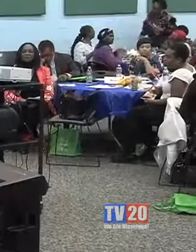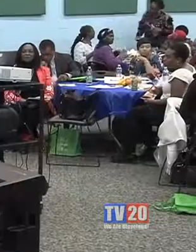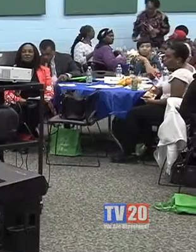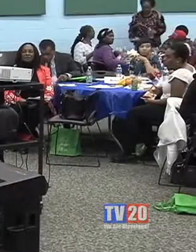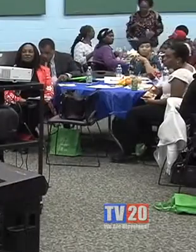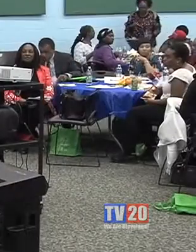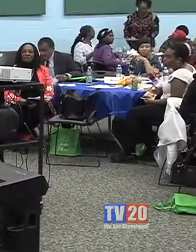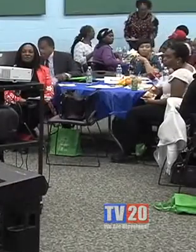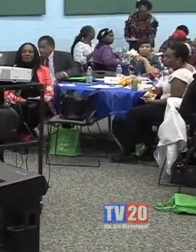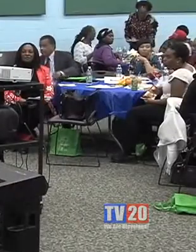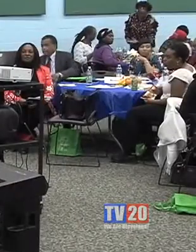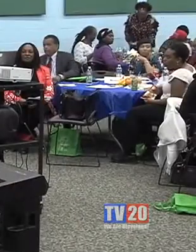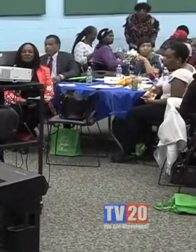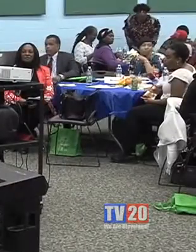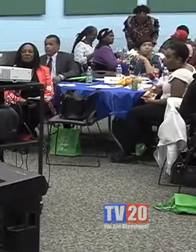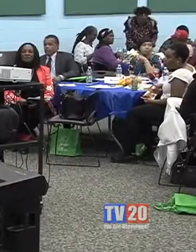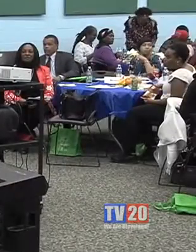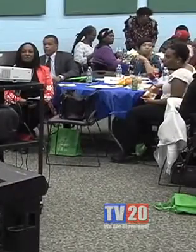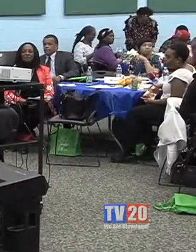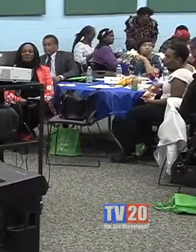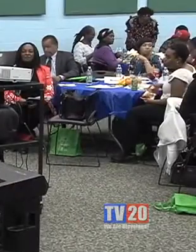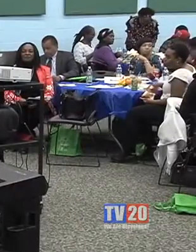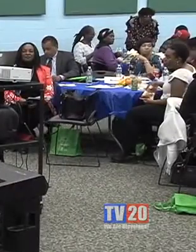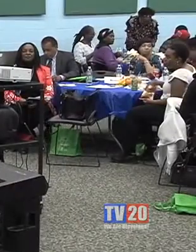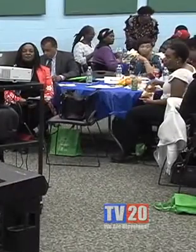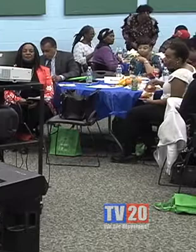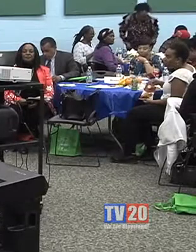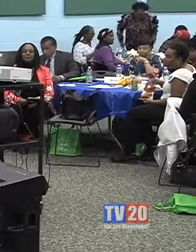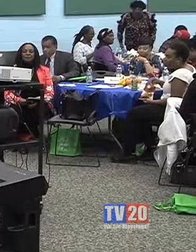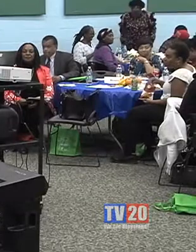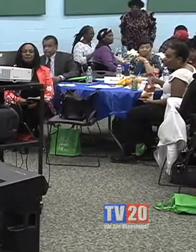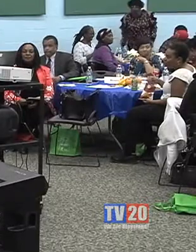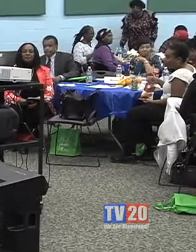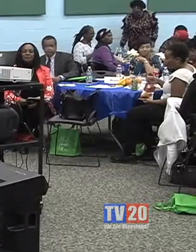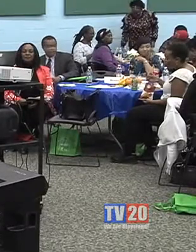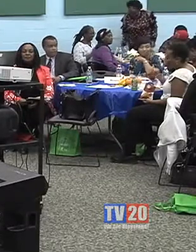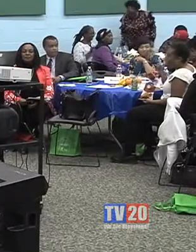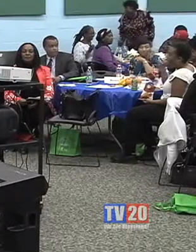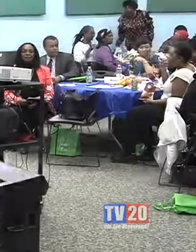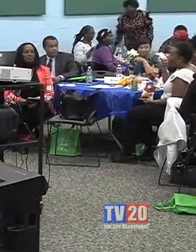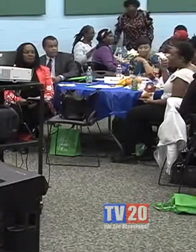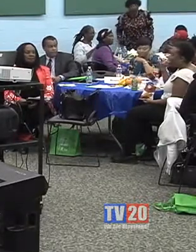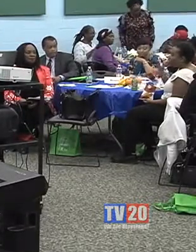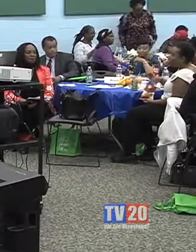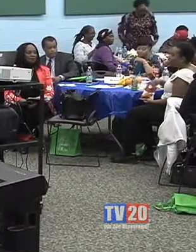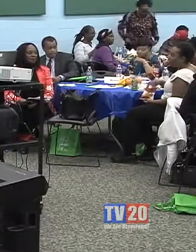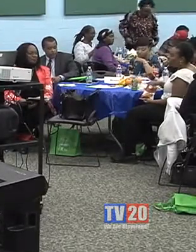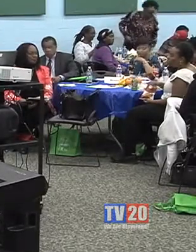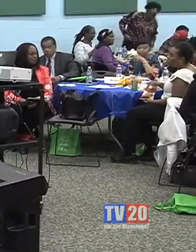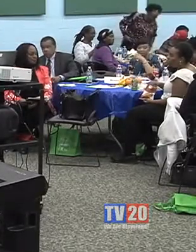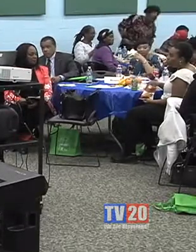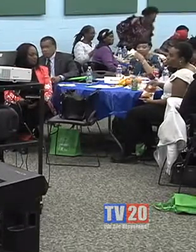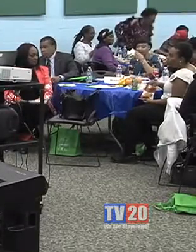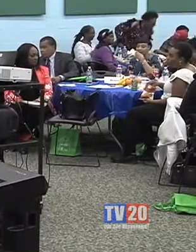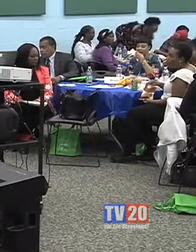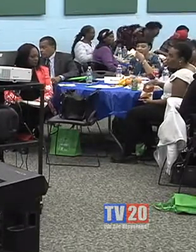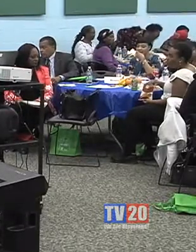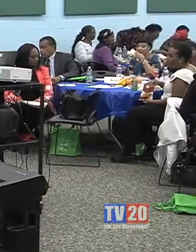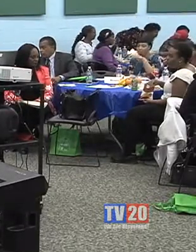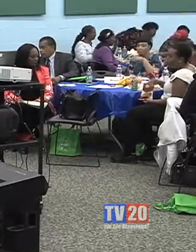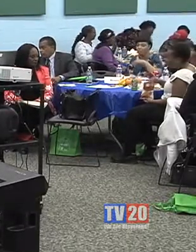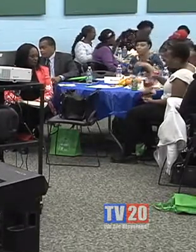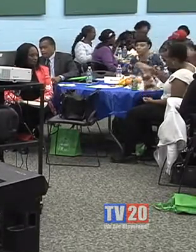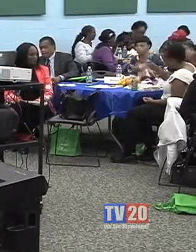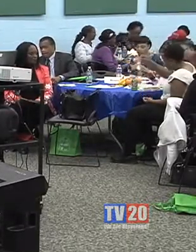can tune in later and invite friends to do as well. When you checked in at registration, you got a bag, a green bag.